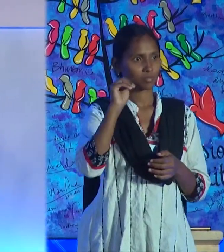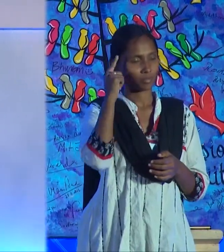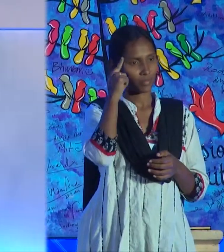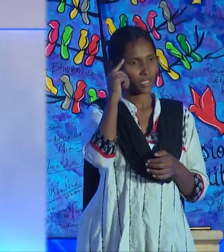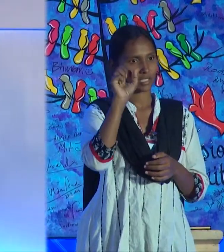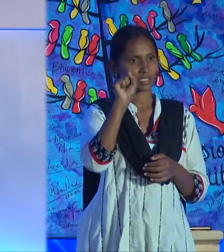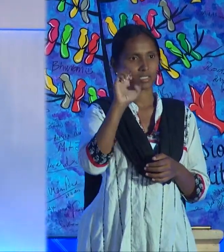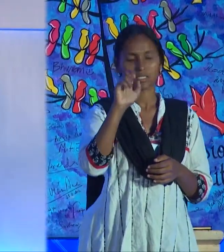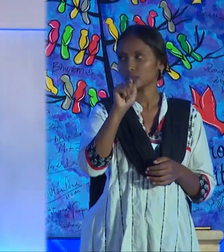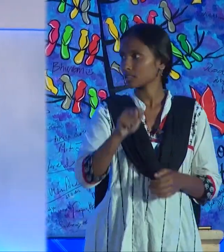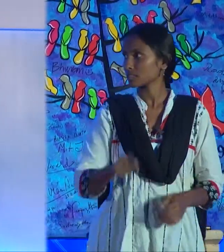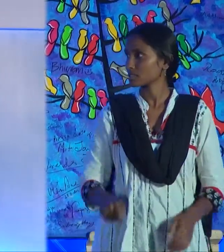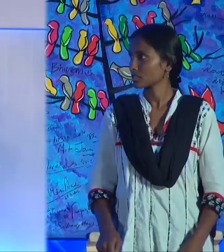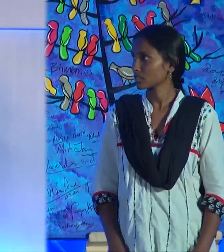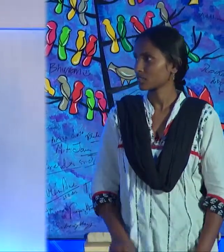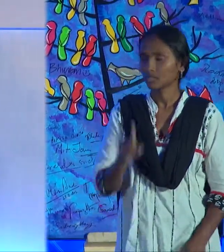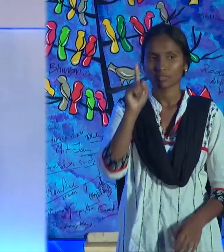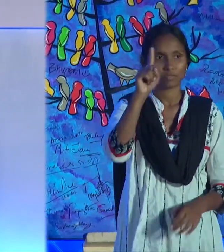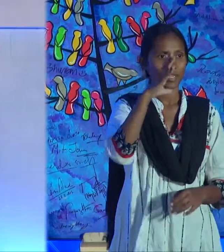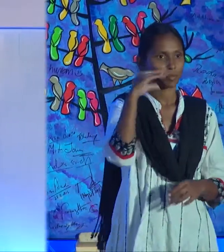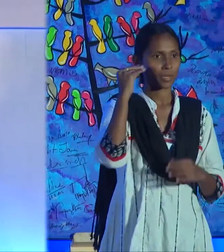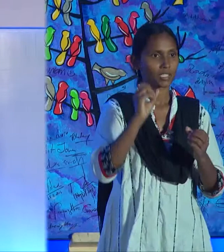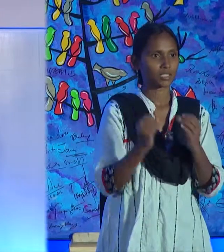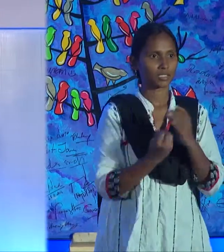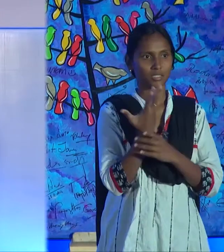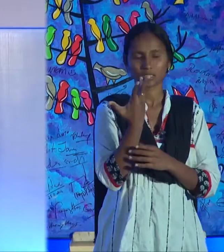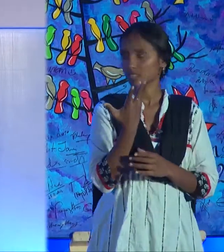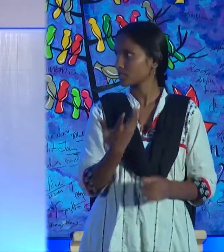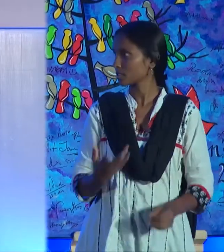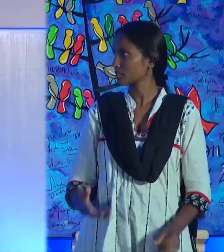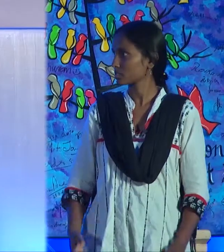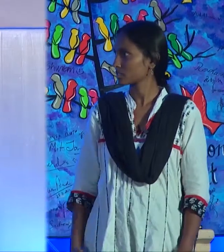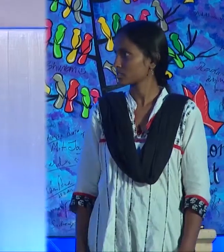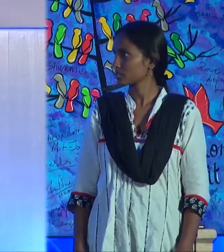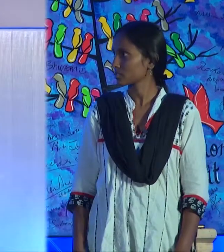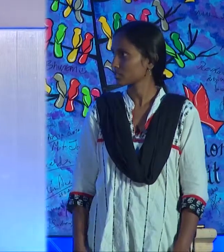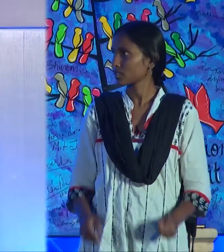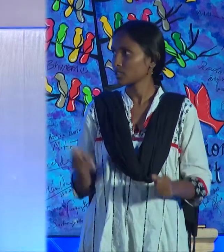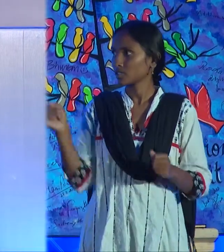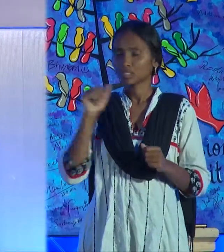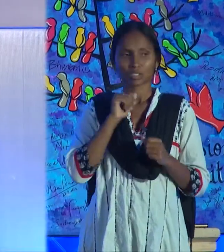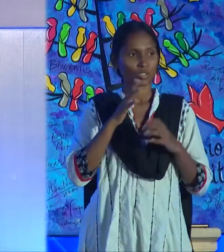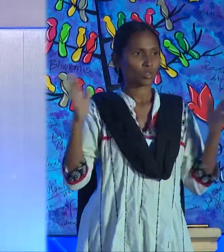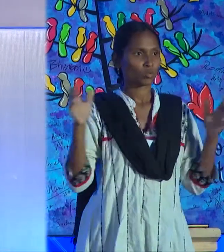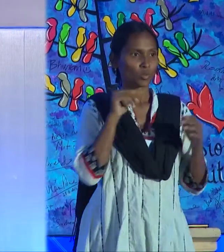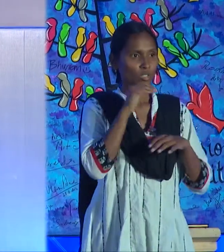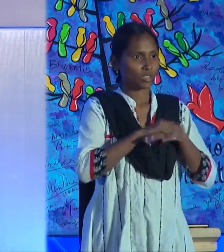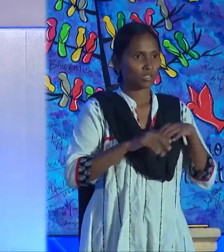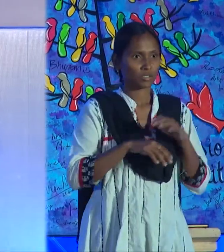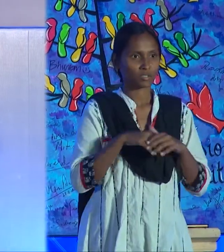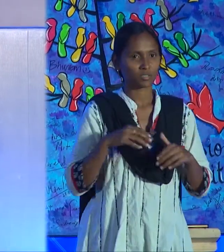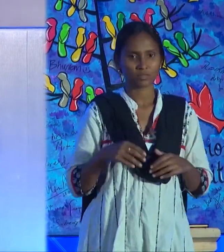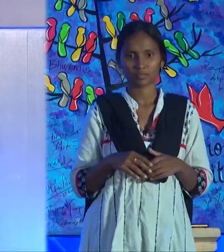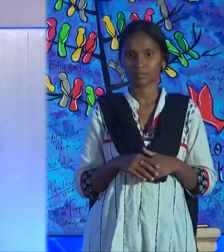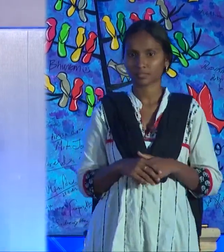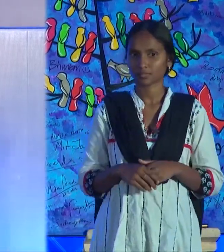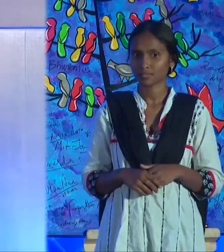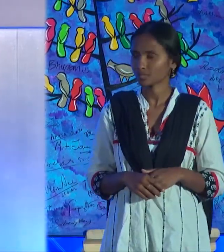And one man started this revolution. This is a time where I was not very comfortable, but apparently I have to blow my own